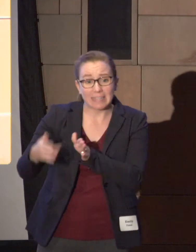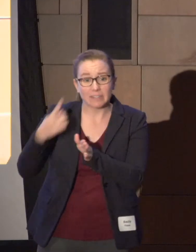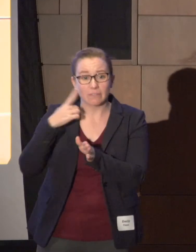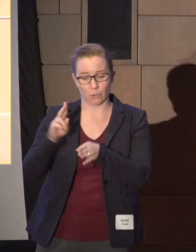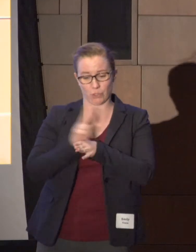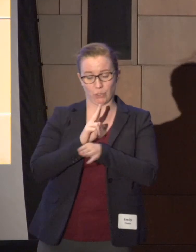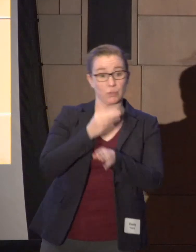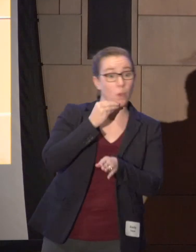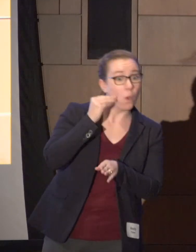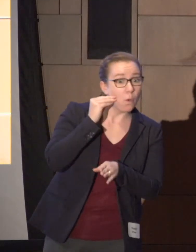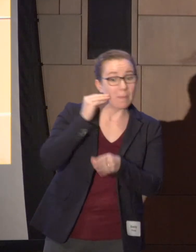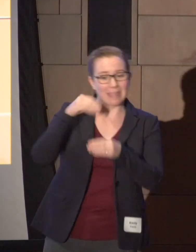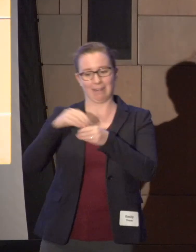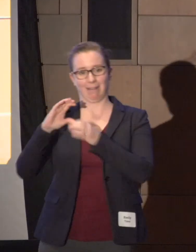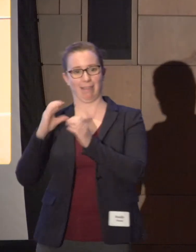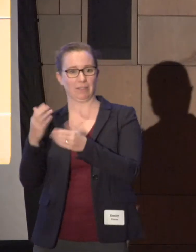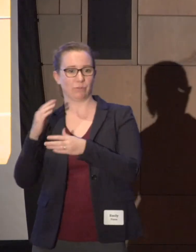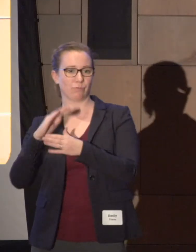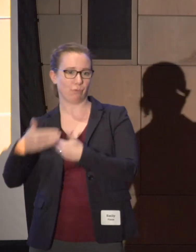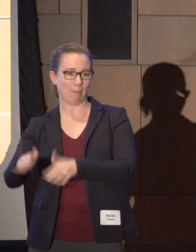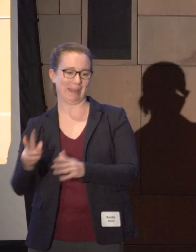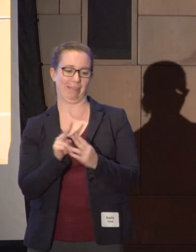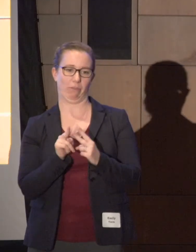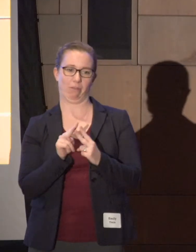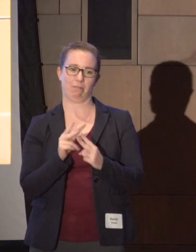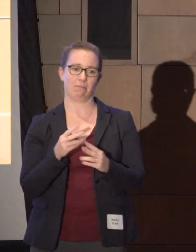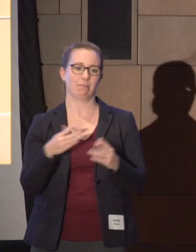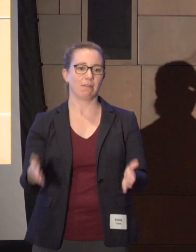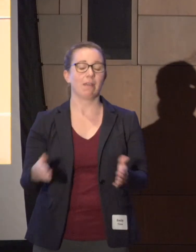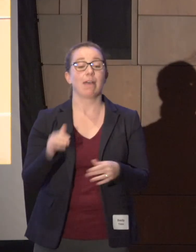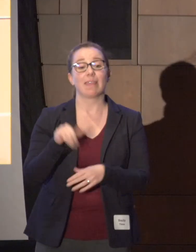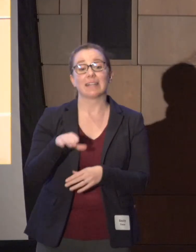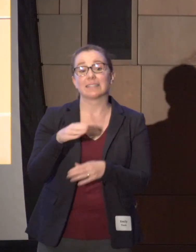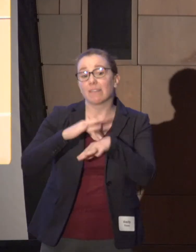at home or in the classroom. It's all available at